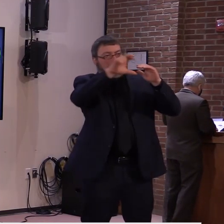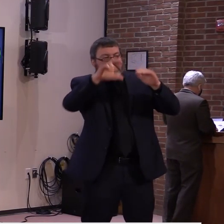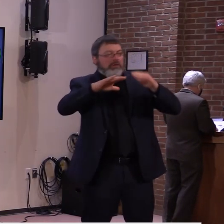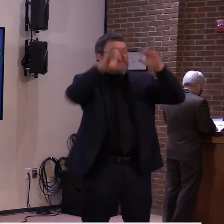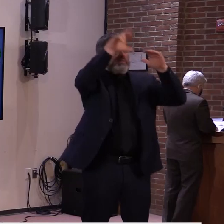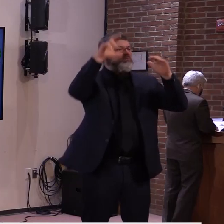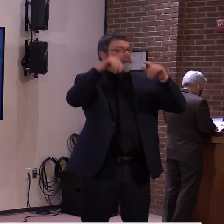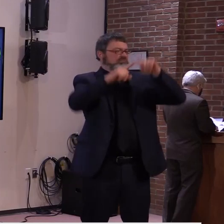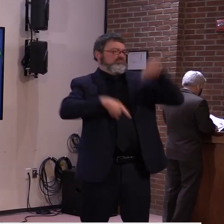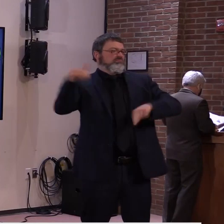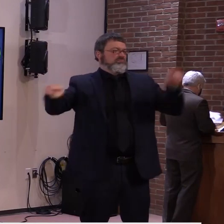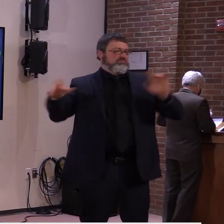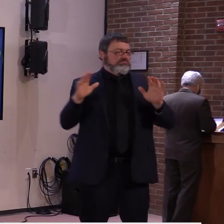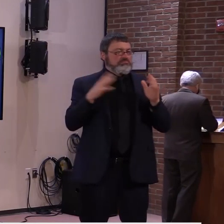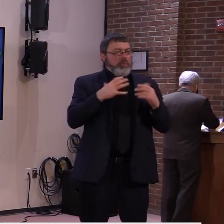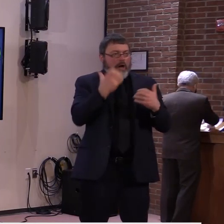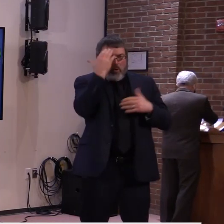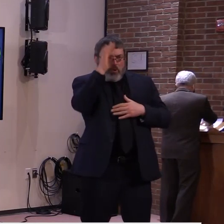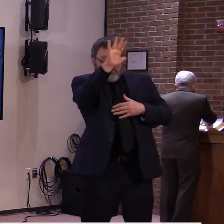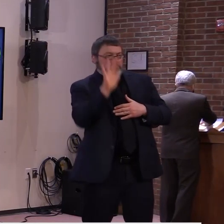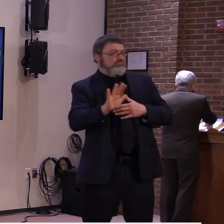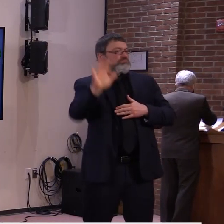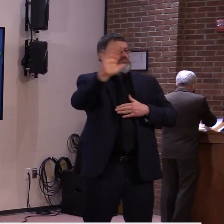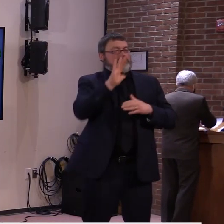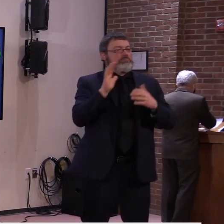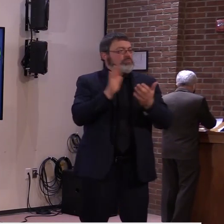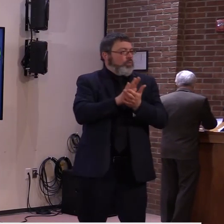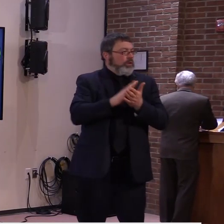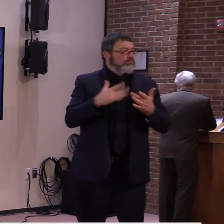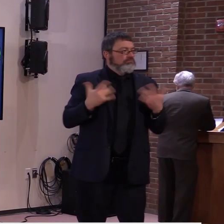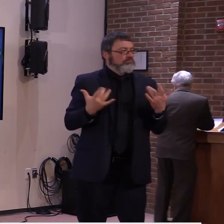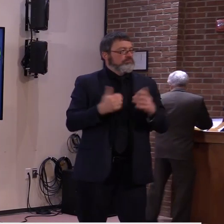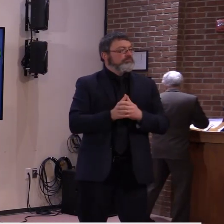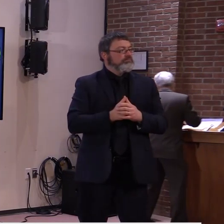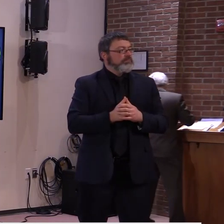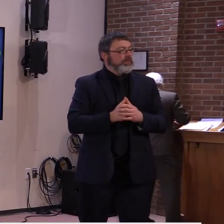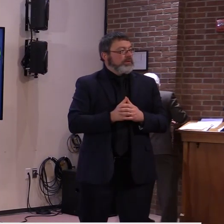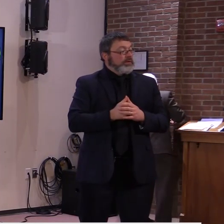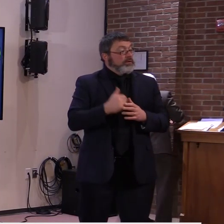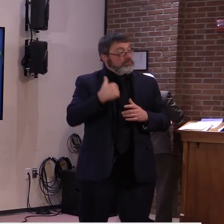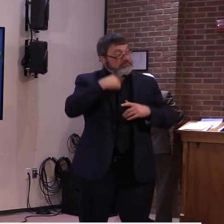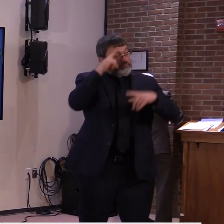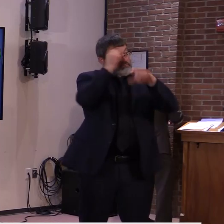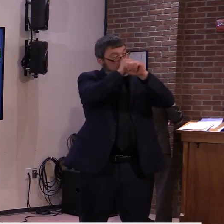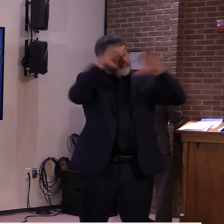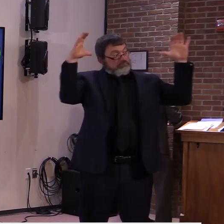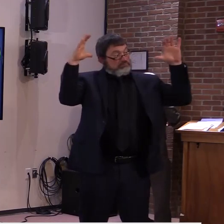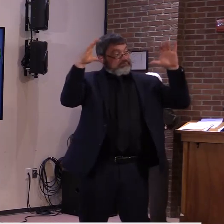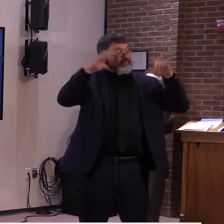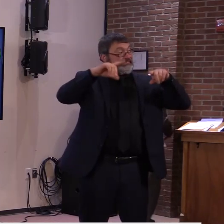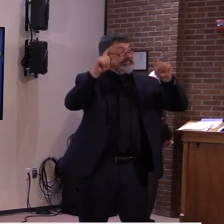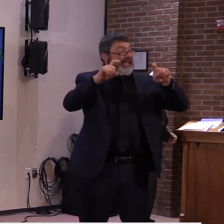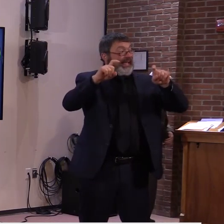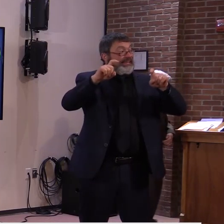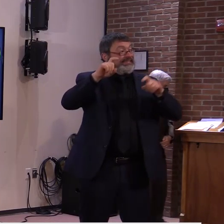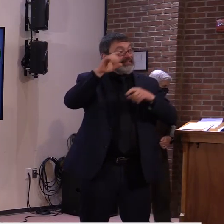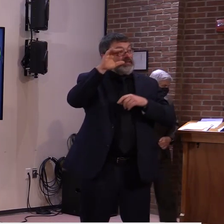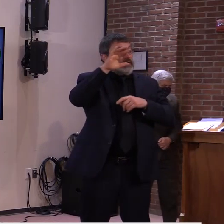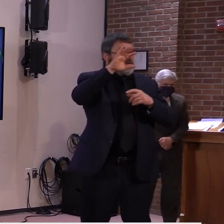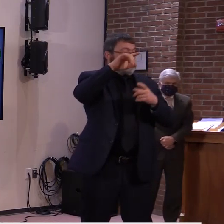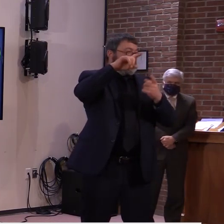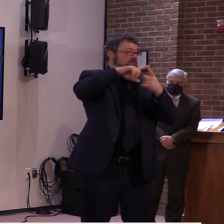Central. We expect to test about 40 to 50% of all staff again in this round of testing. We have had